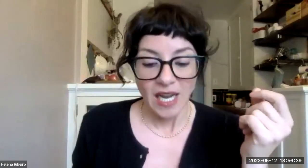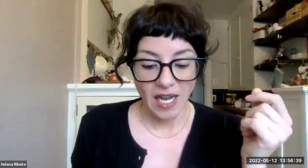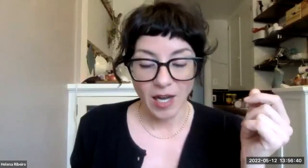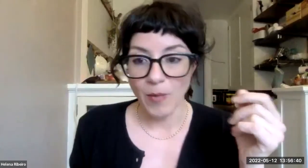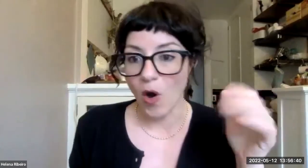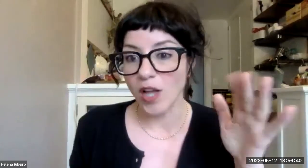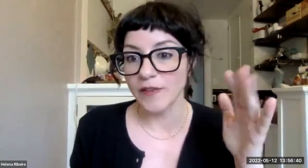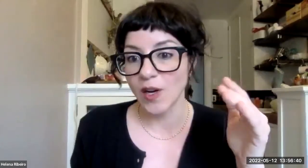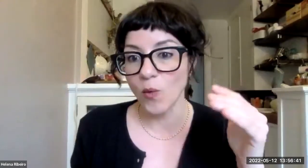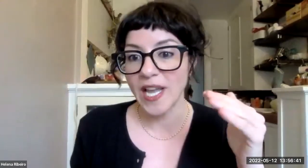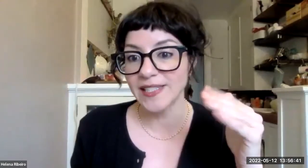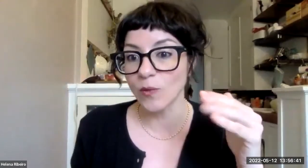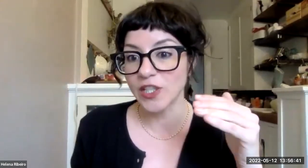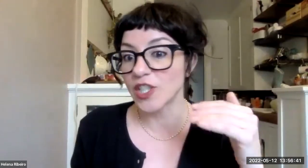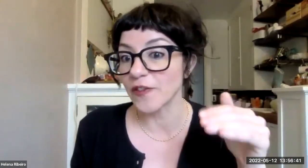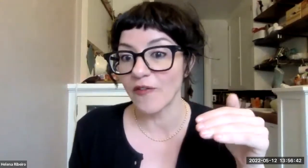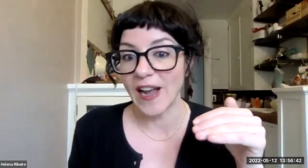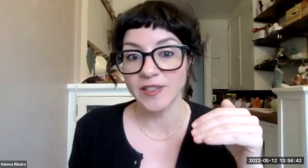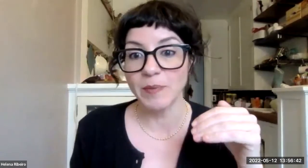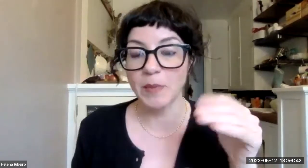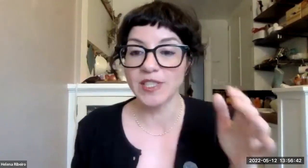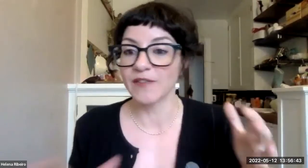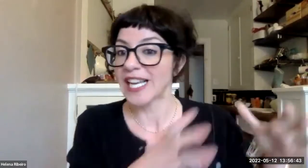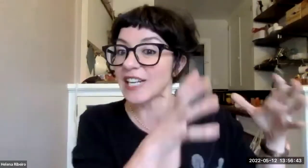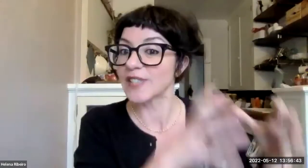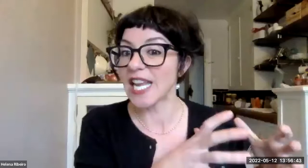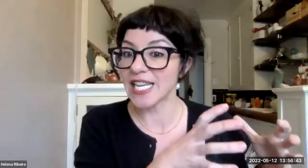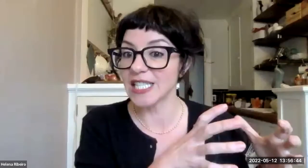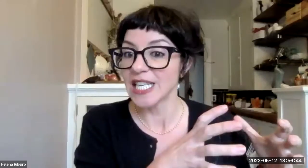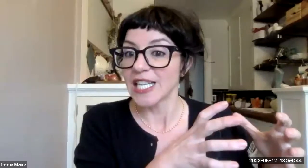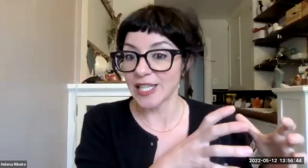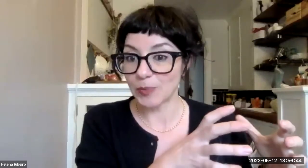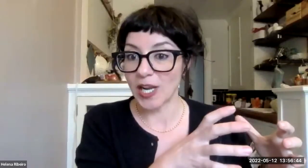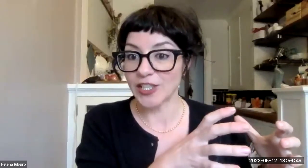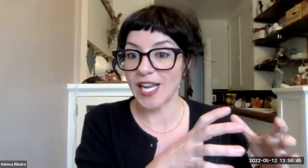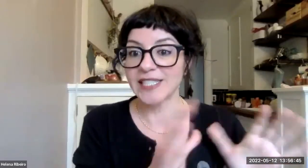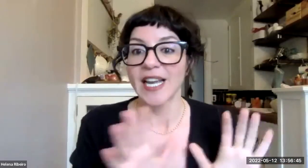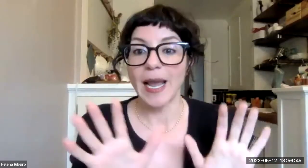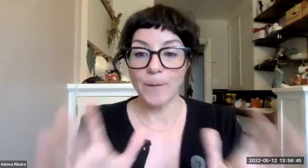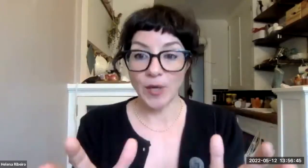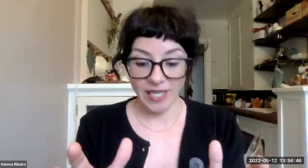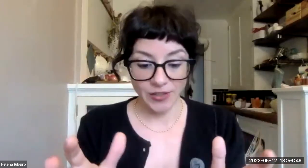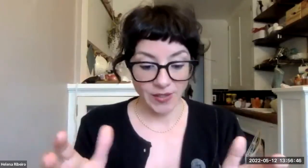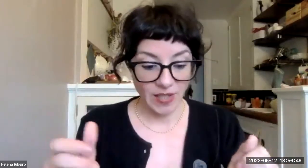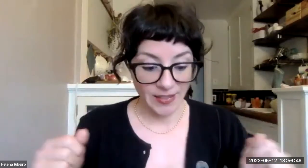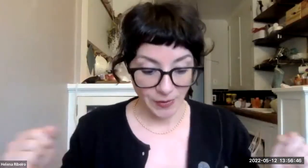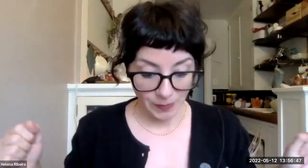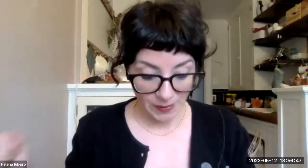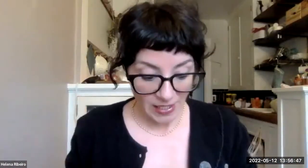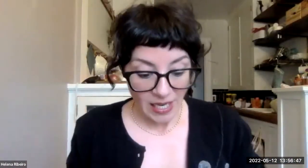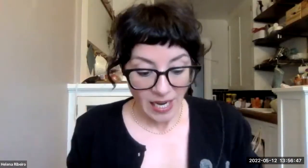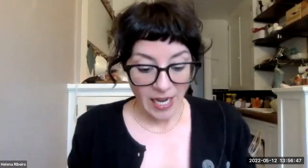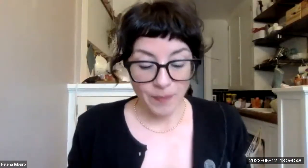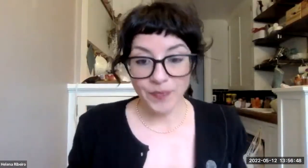assignments, all of the ways in which different faculty members have like kind of taken this project and put it into their